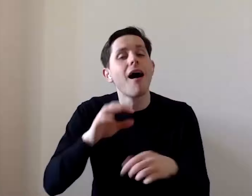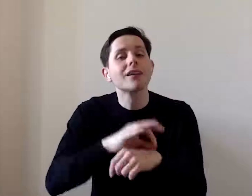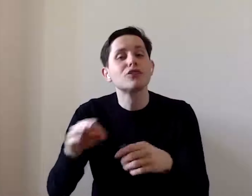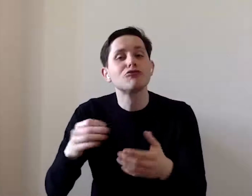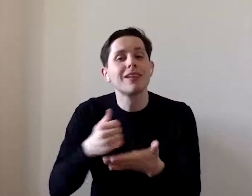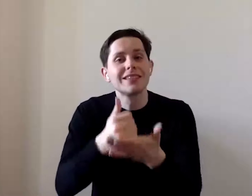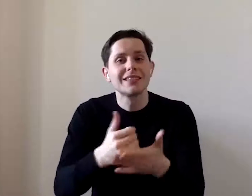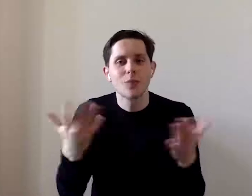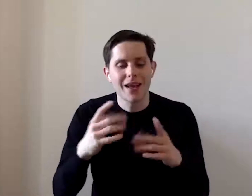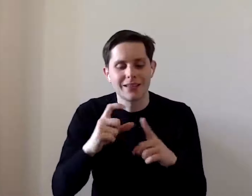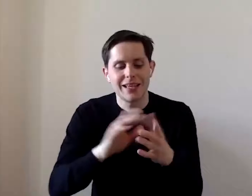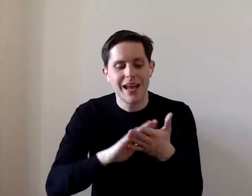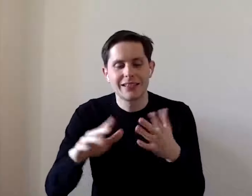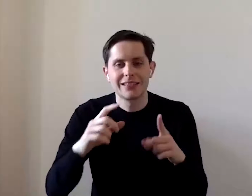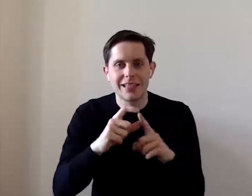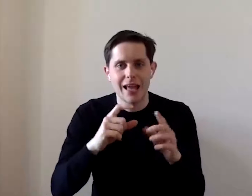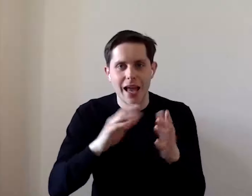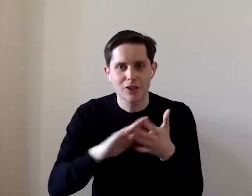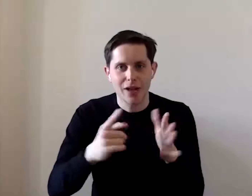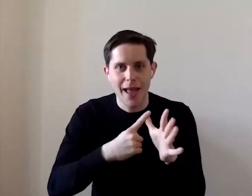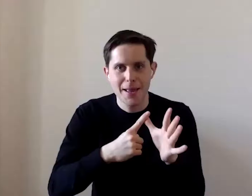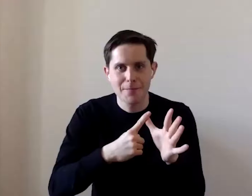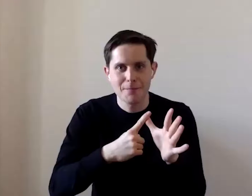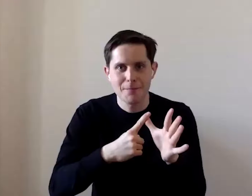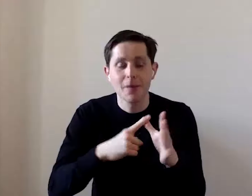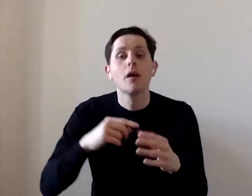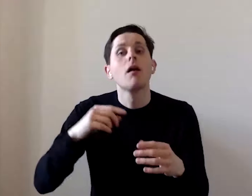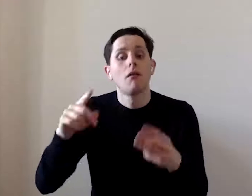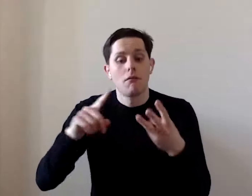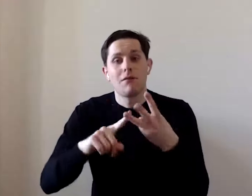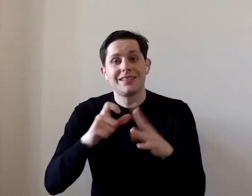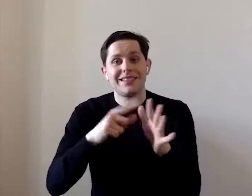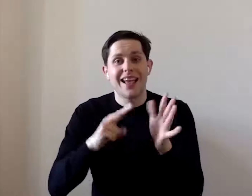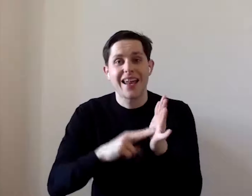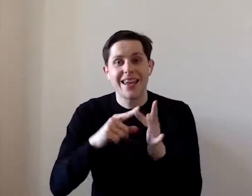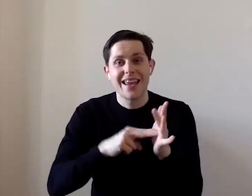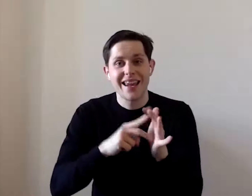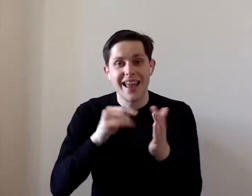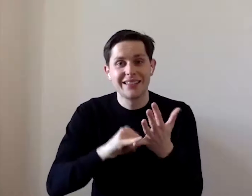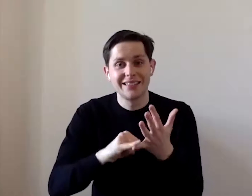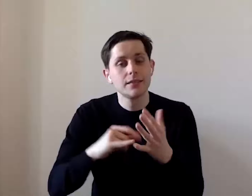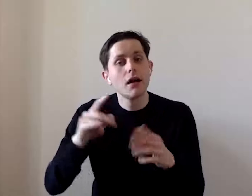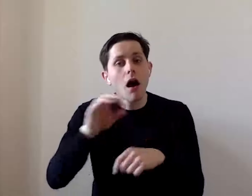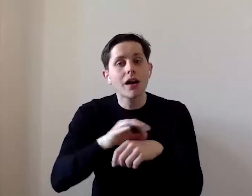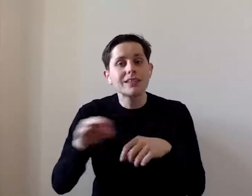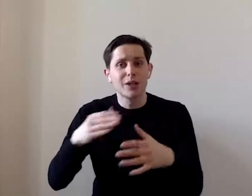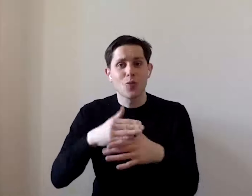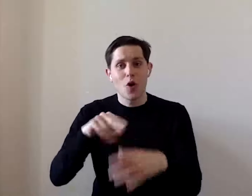at DSDHA. And finally, Dan Innes, a Part 2 architectural assistant working in North London, who graduated from the